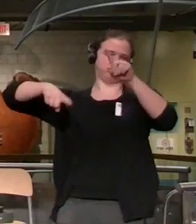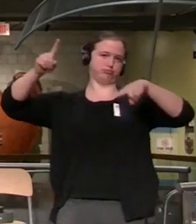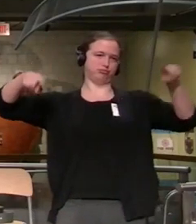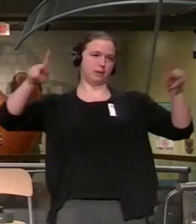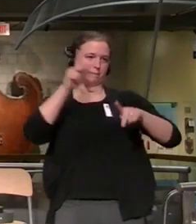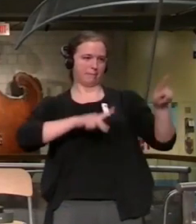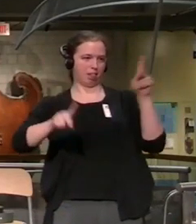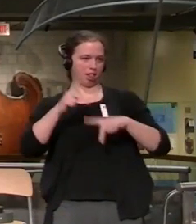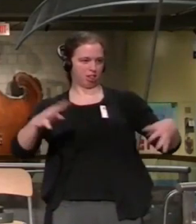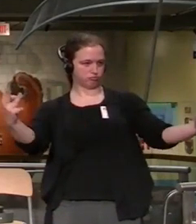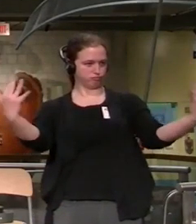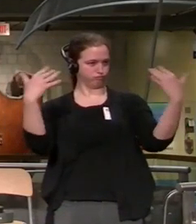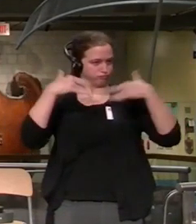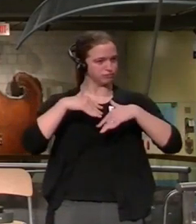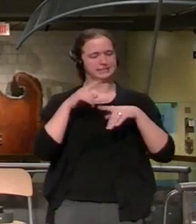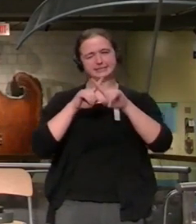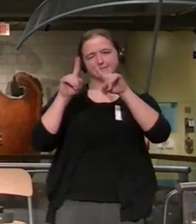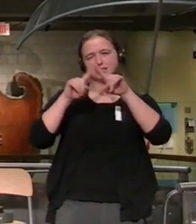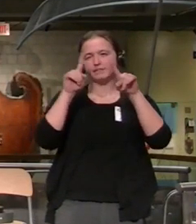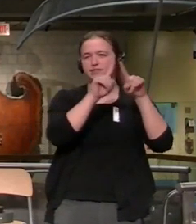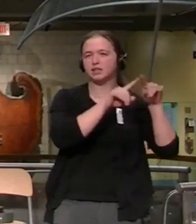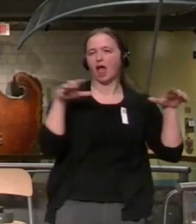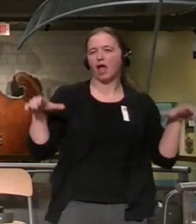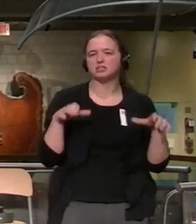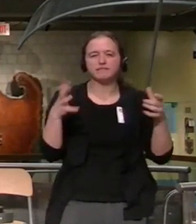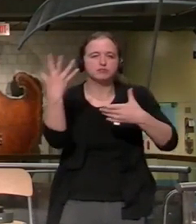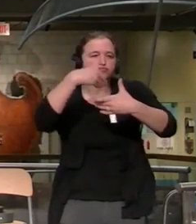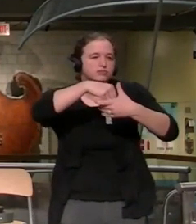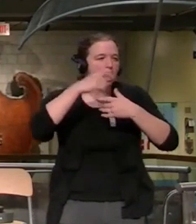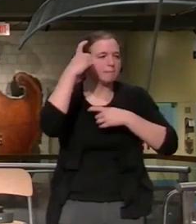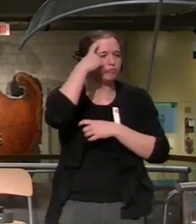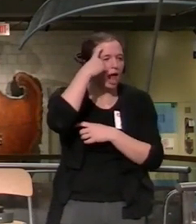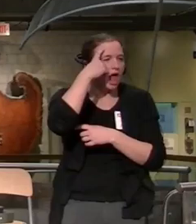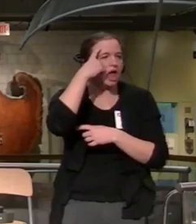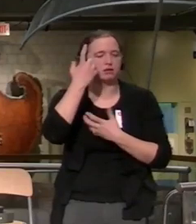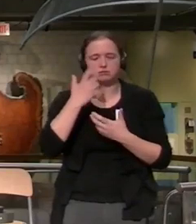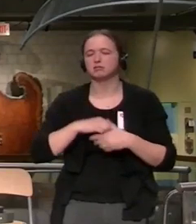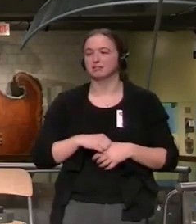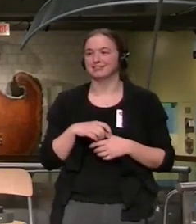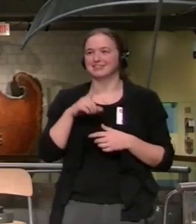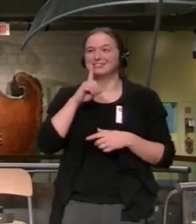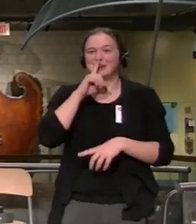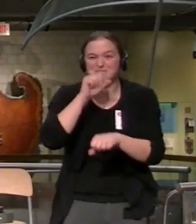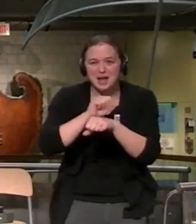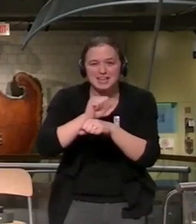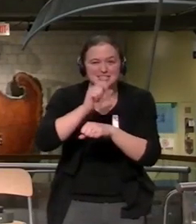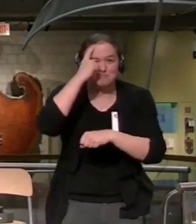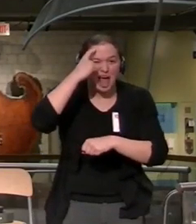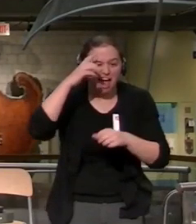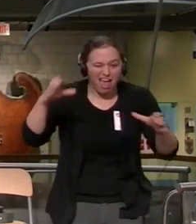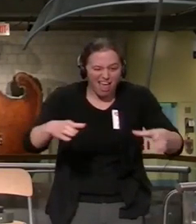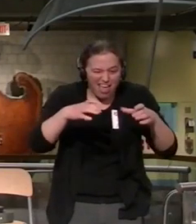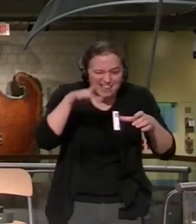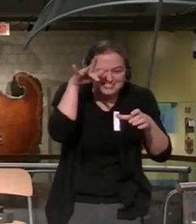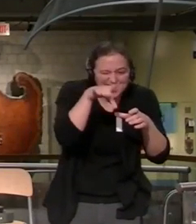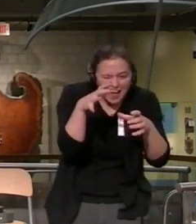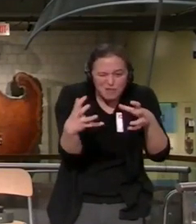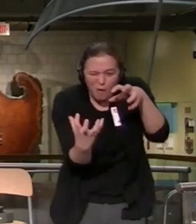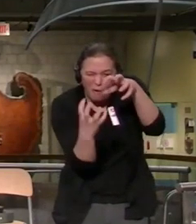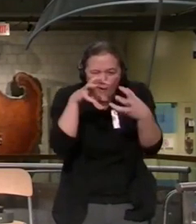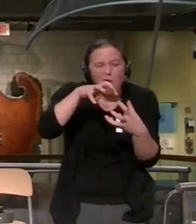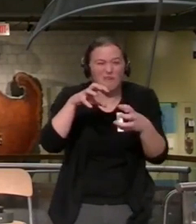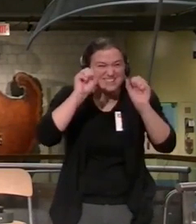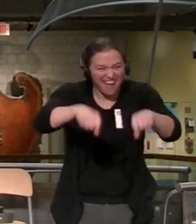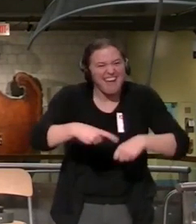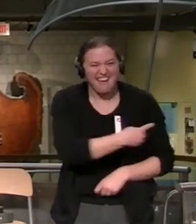have all different brain-related activities, brain imaging. You can even touch and hold an actual brain. Please feel free to